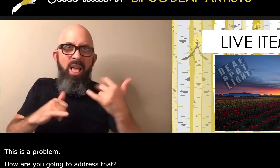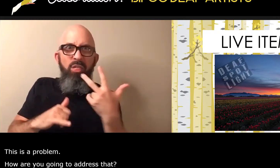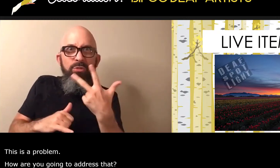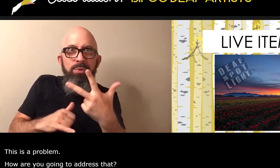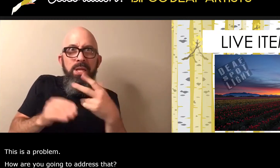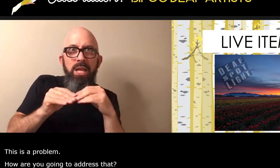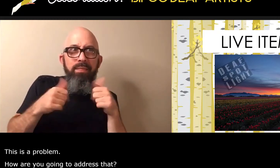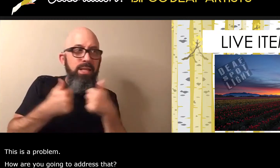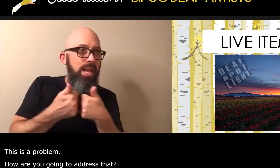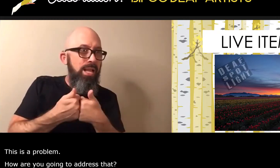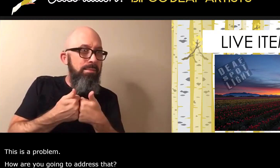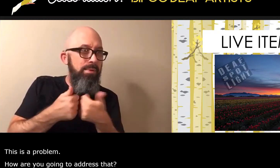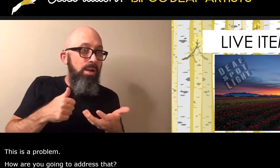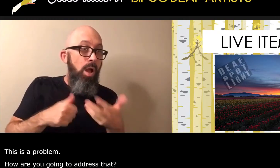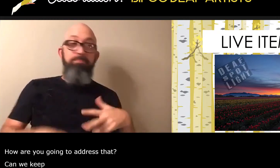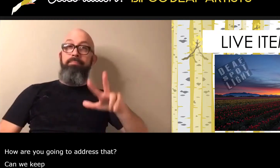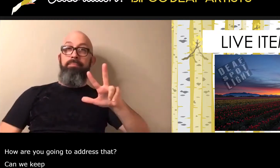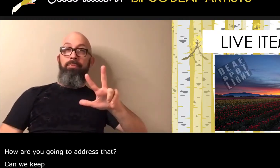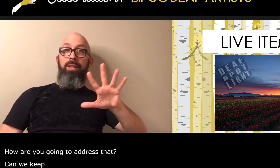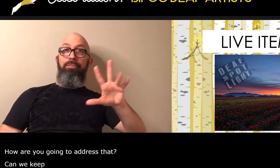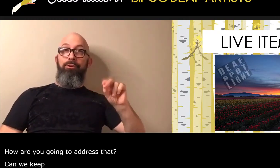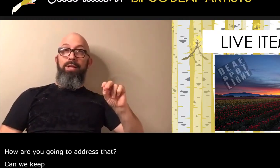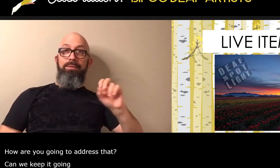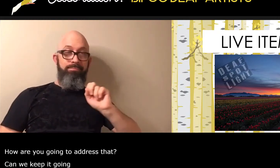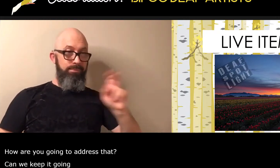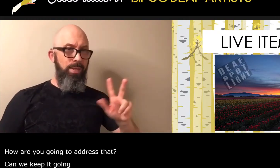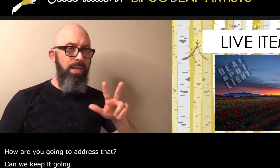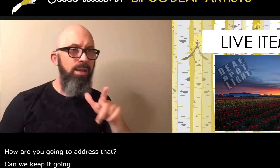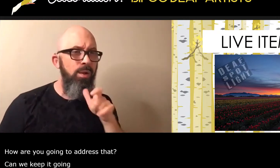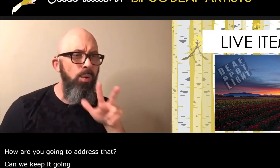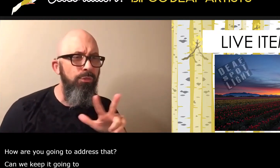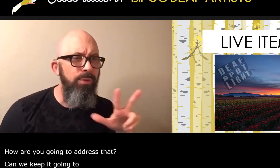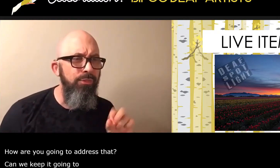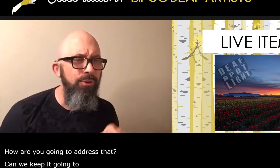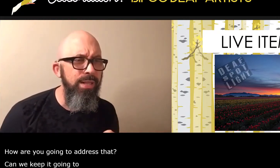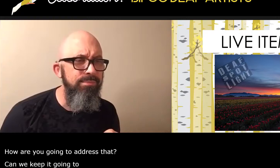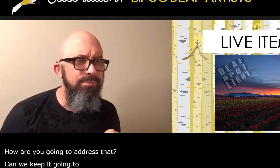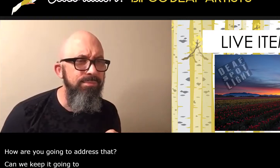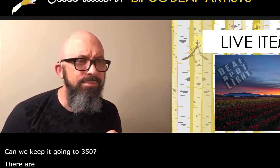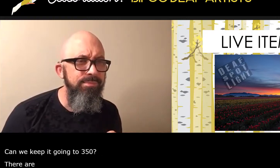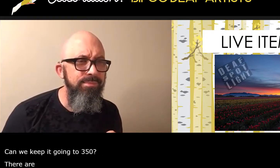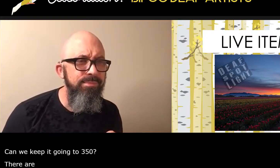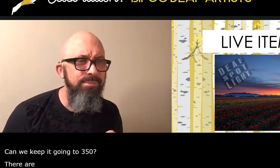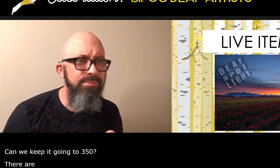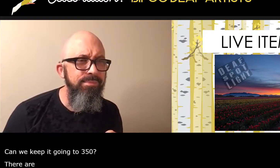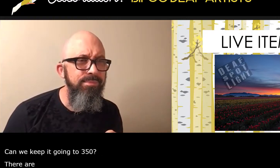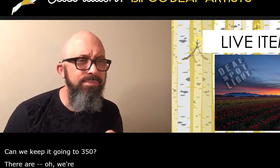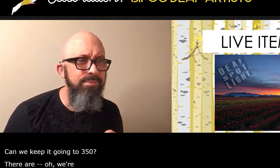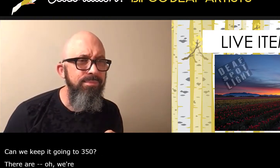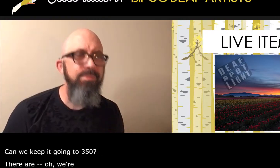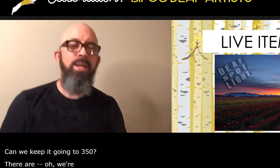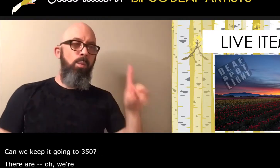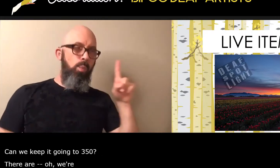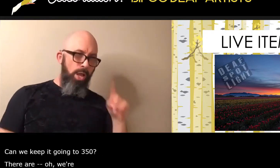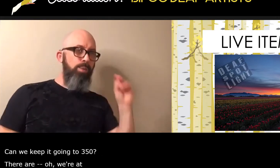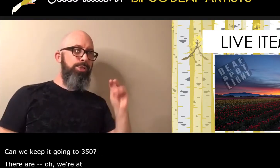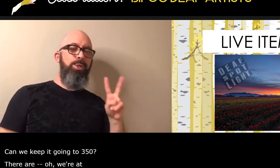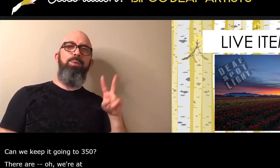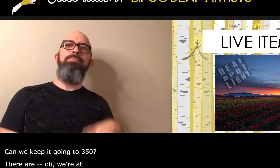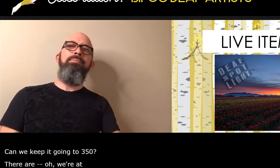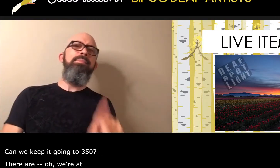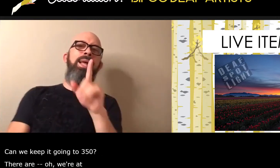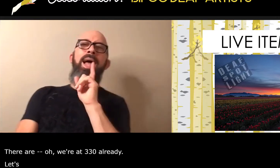Can we keep it going to 350? There are we're at 330 already. Let's see who bid 330.